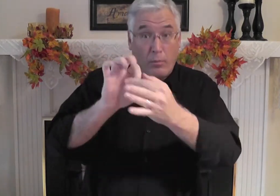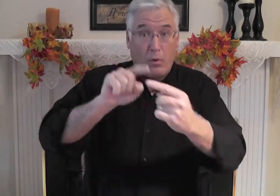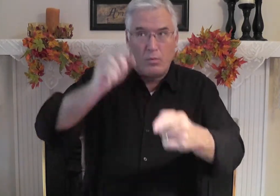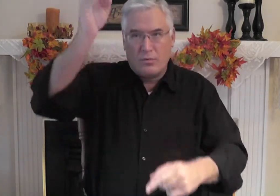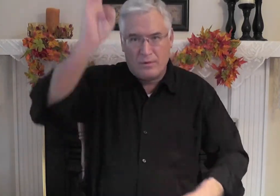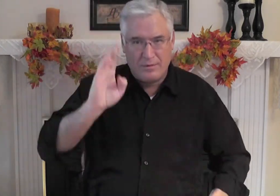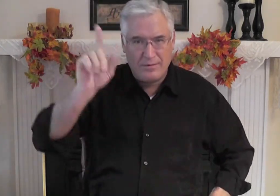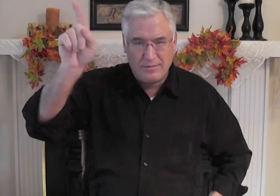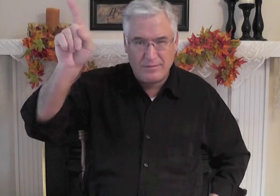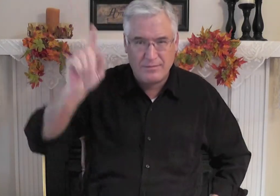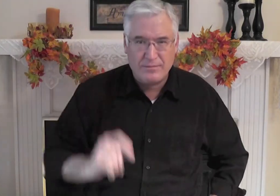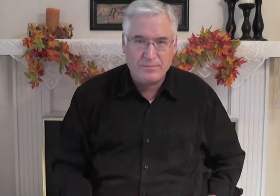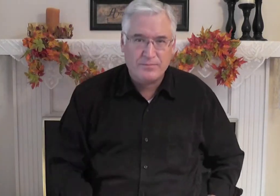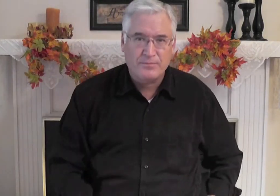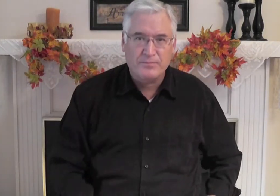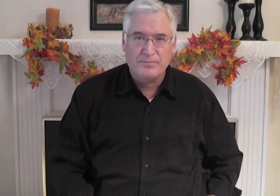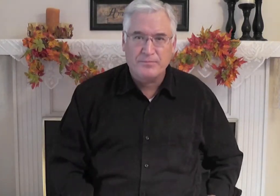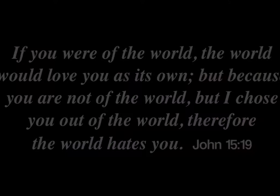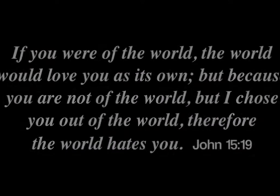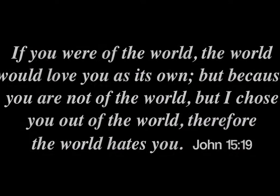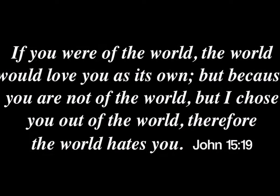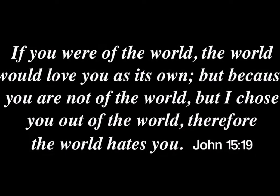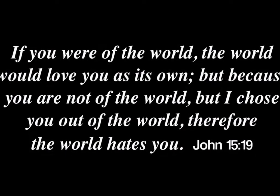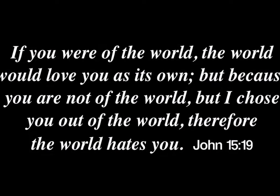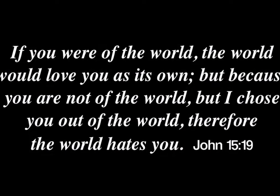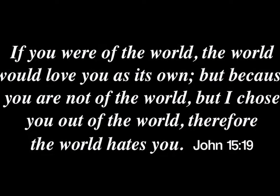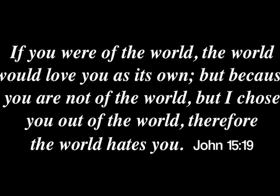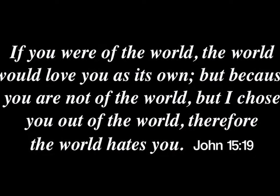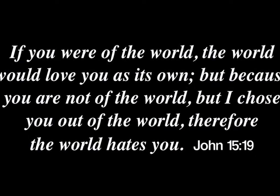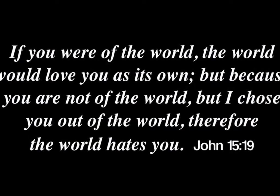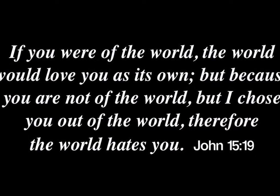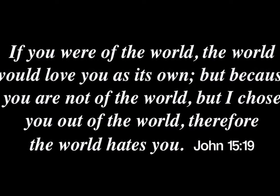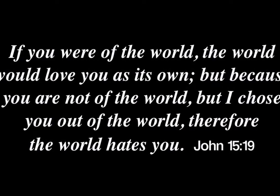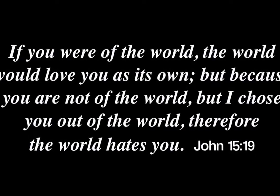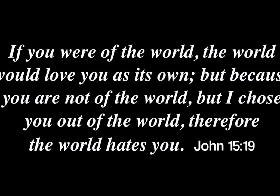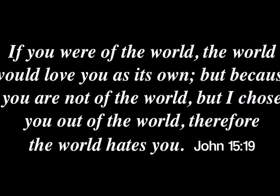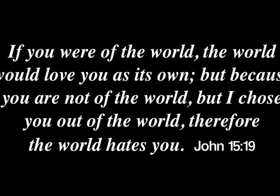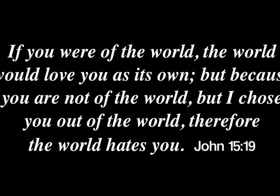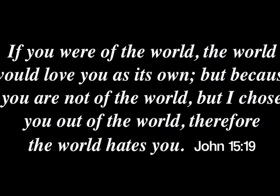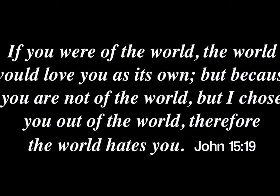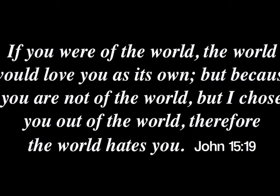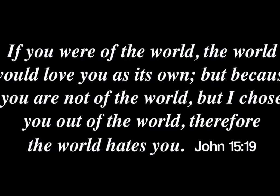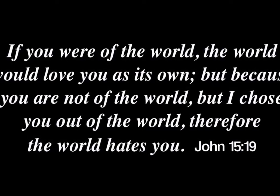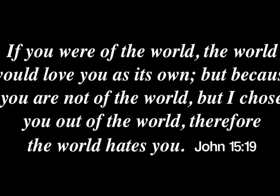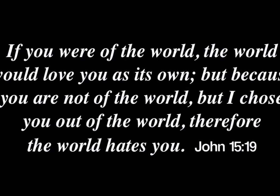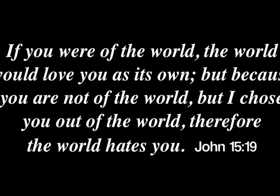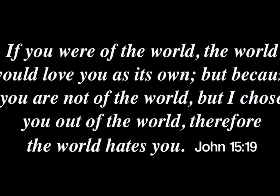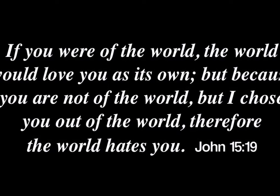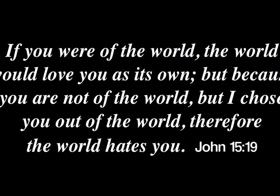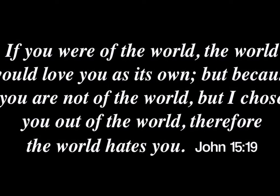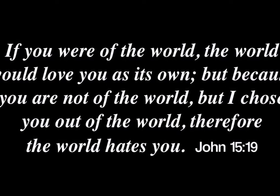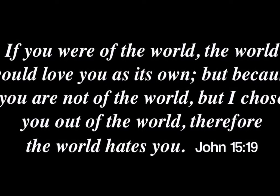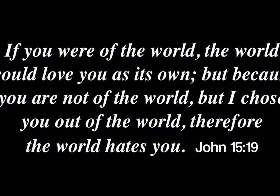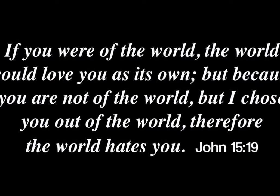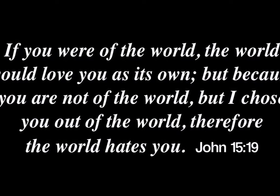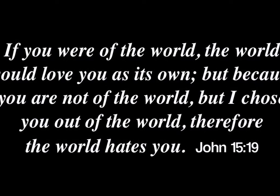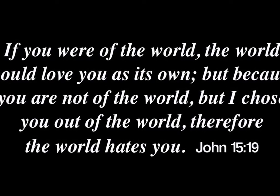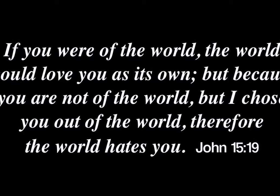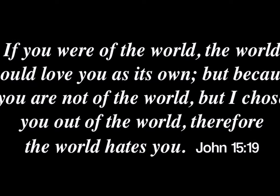this world. They belonged to God. If you were of the world would love you as its own. But because you are not of the world,